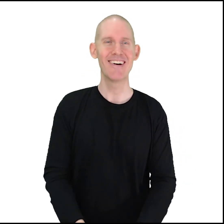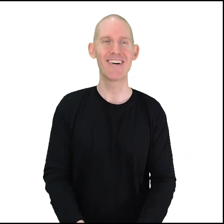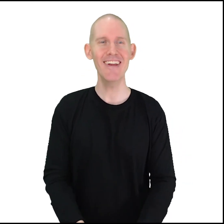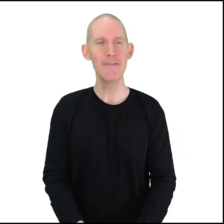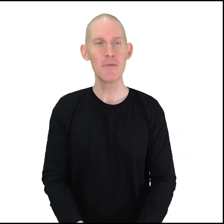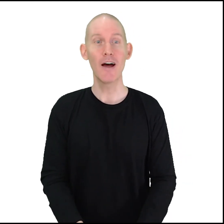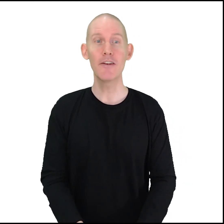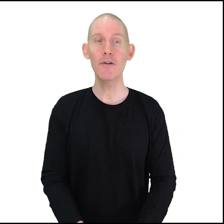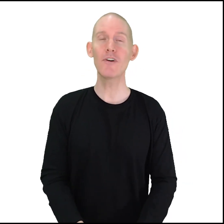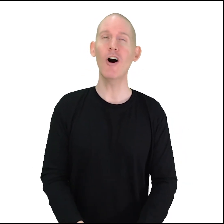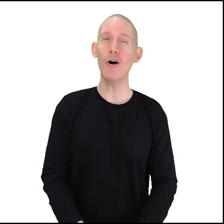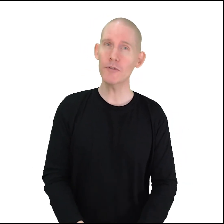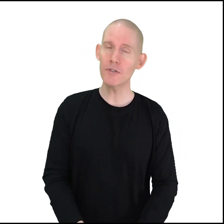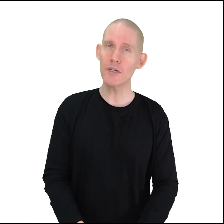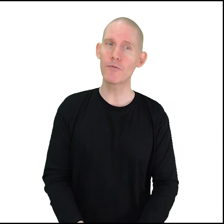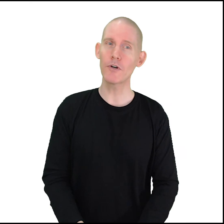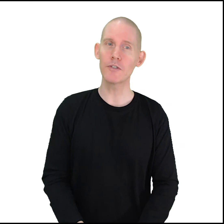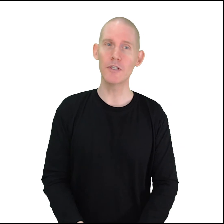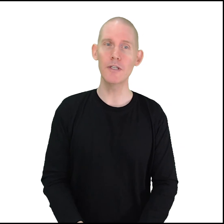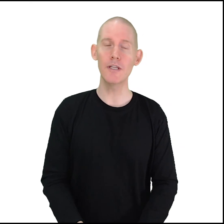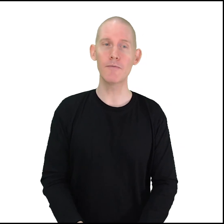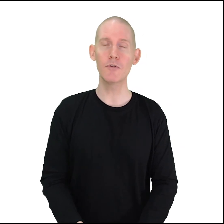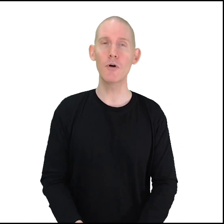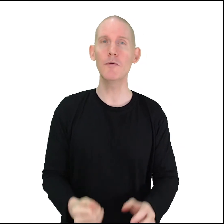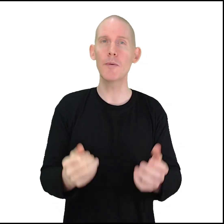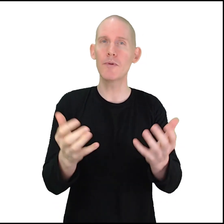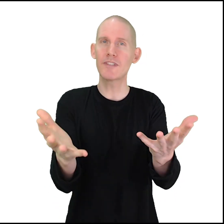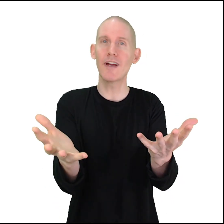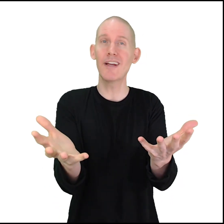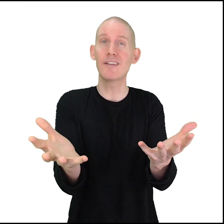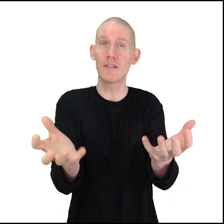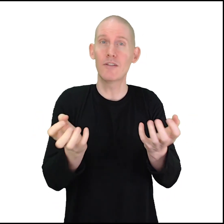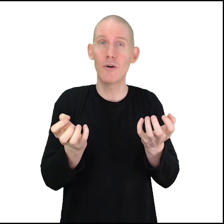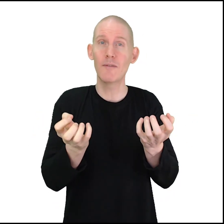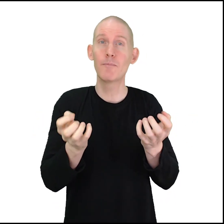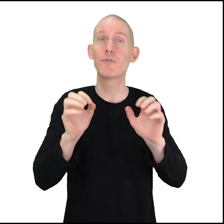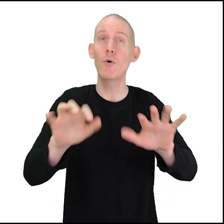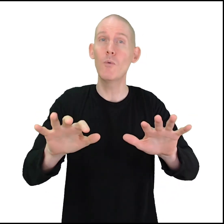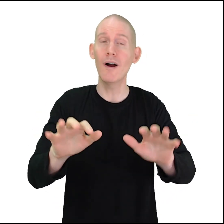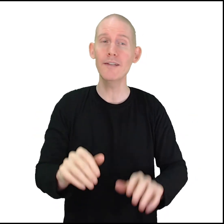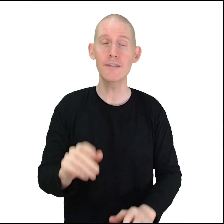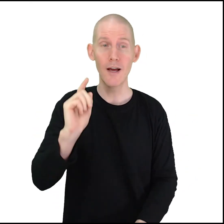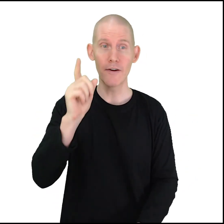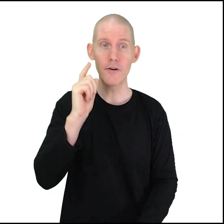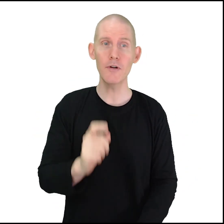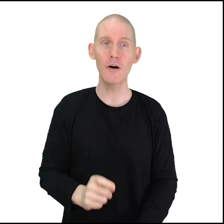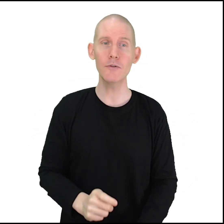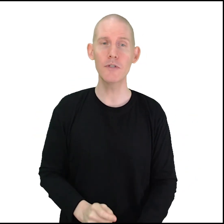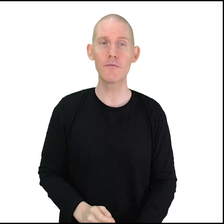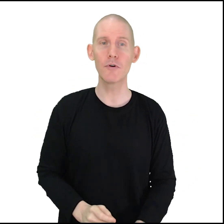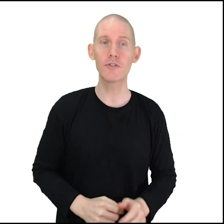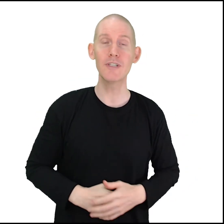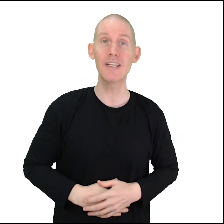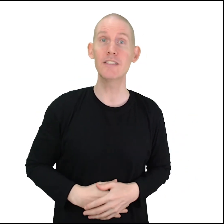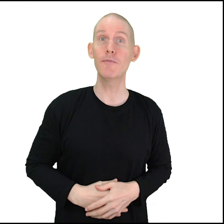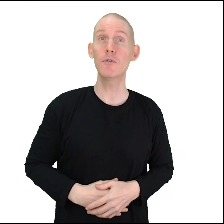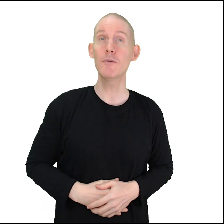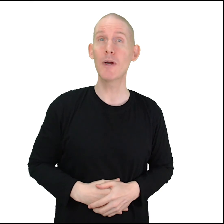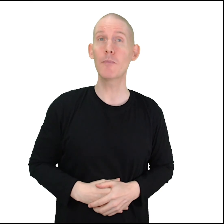Okay, another alternate version, if you don't remember the sign that, don't want, another alternate version is if you remember the